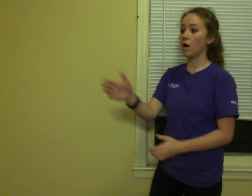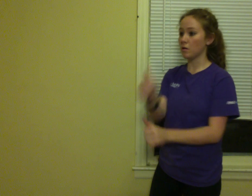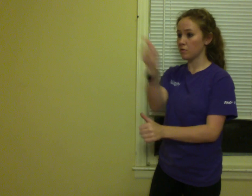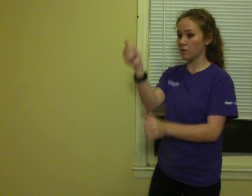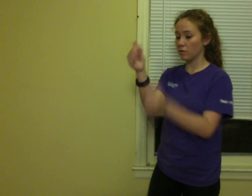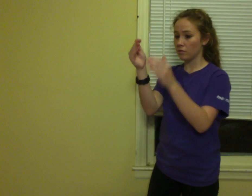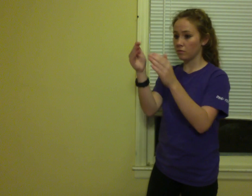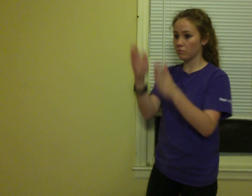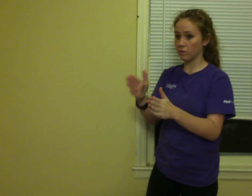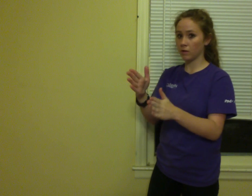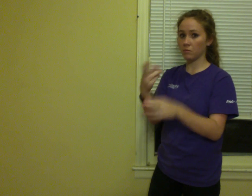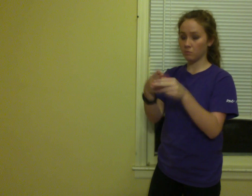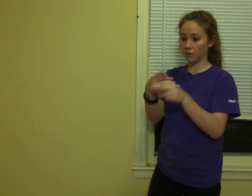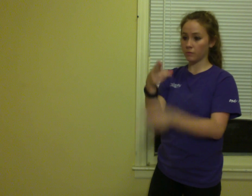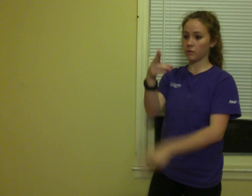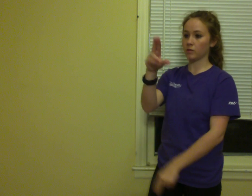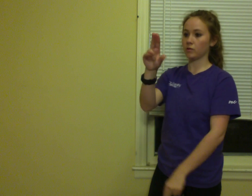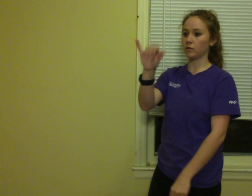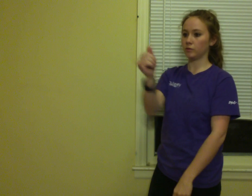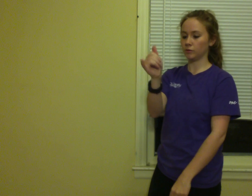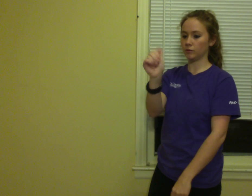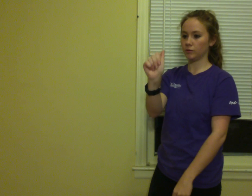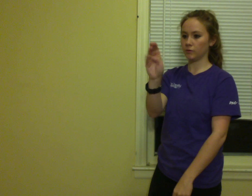poverty set group against group.